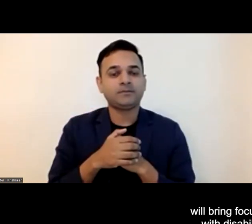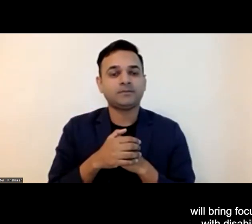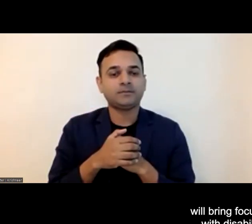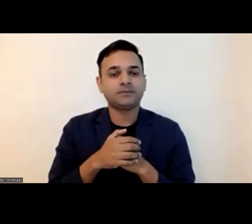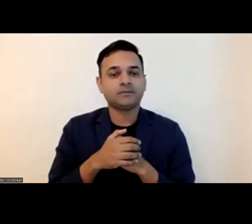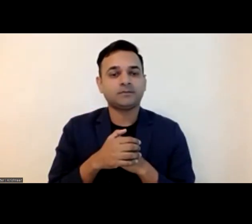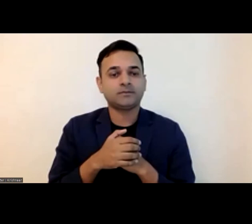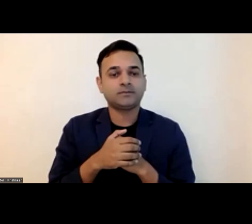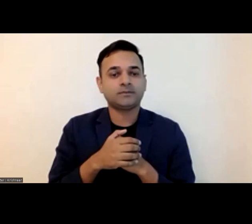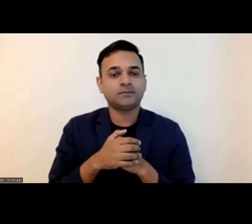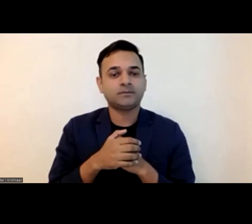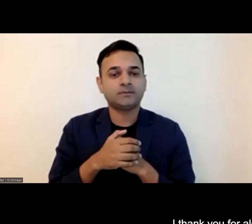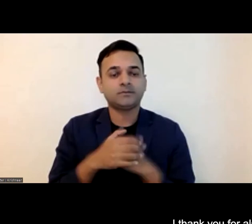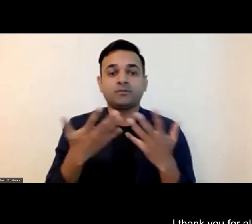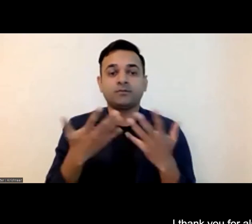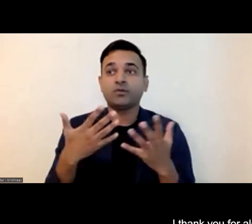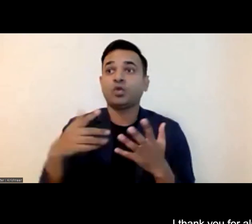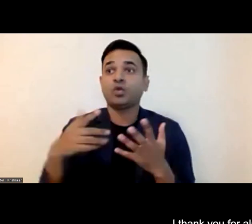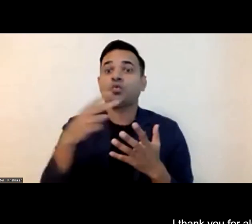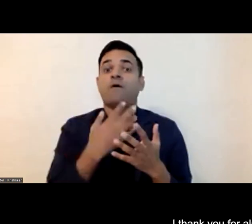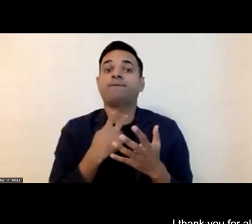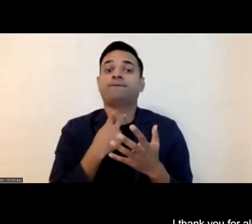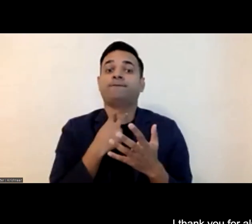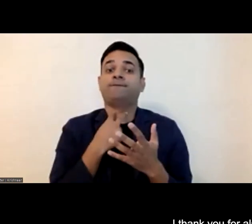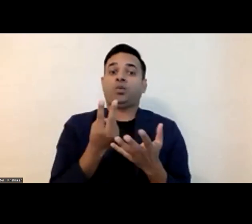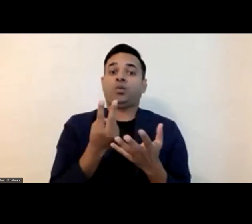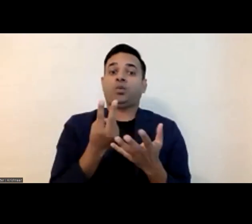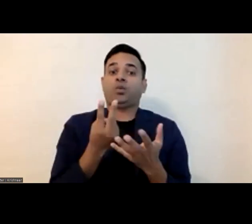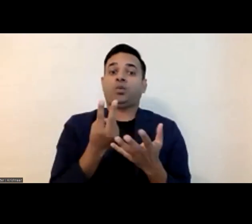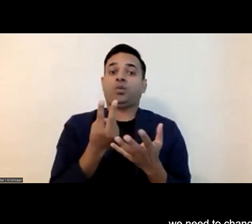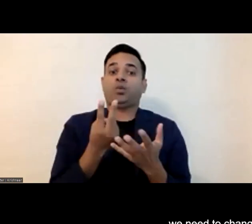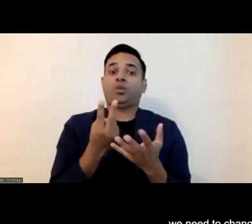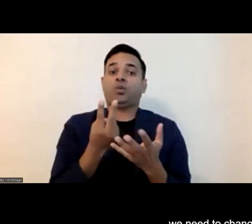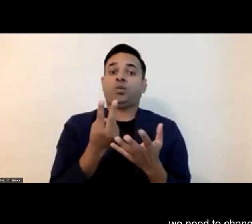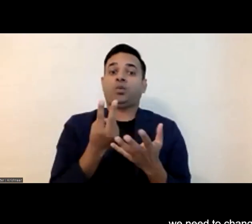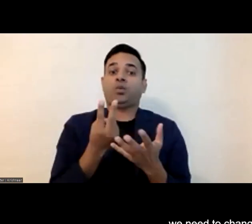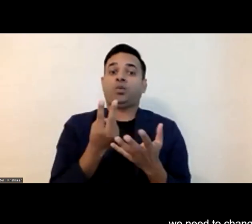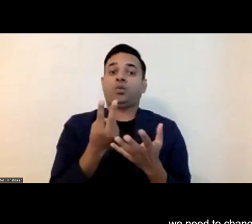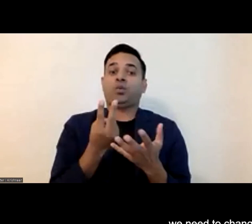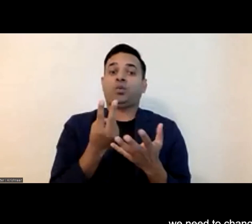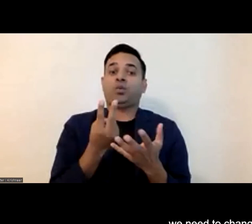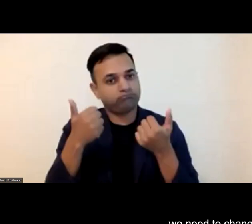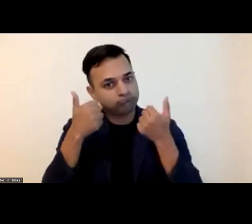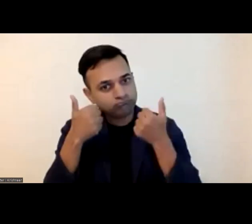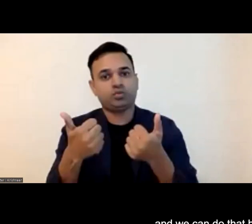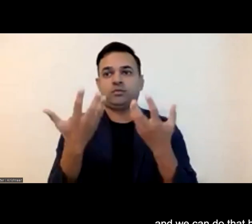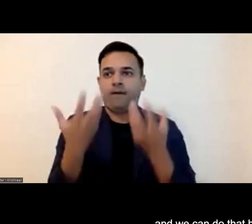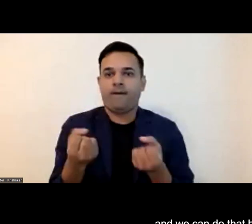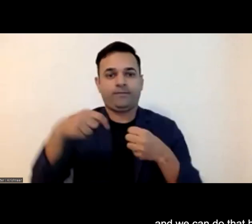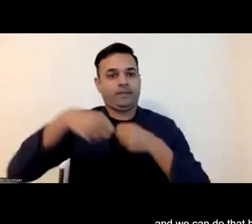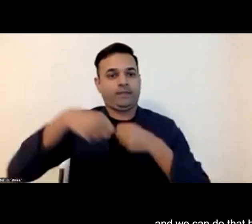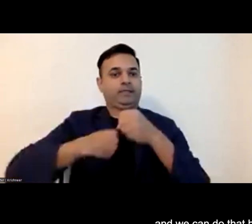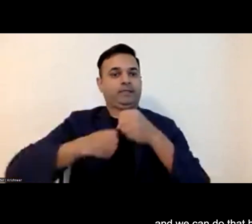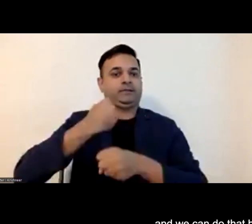as well. I thank you for also highlighting that we need to change the way we think,